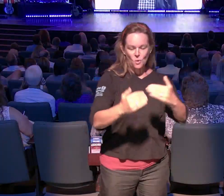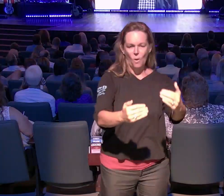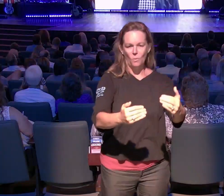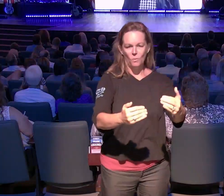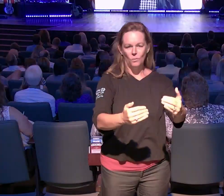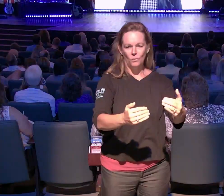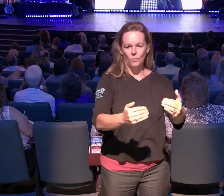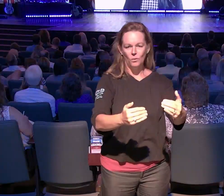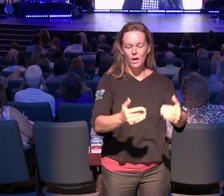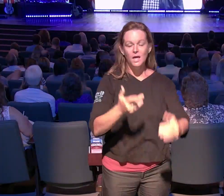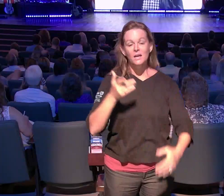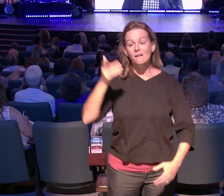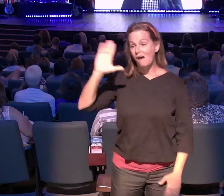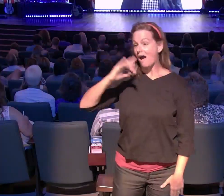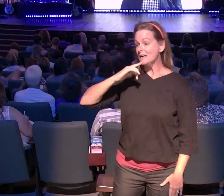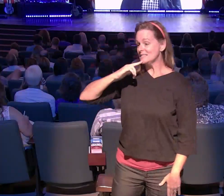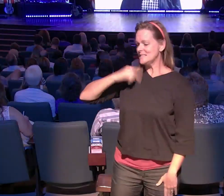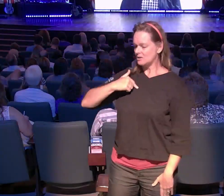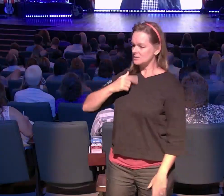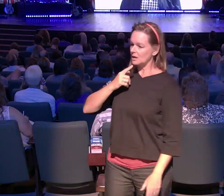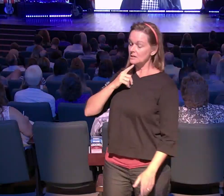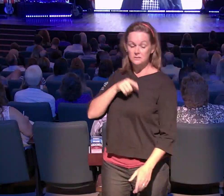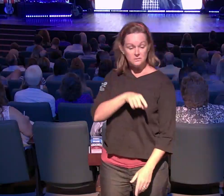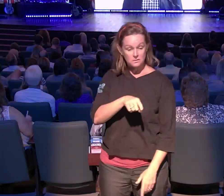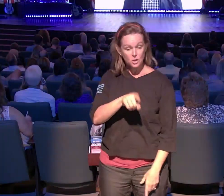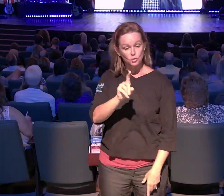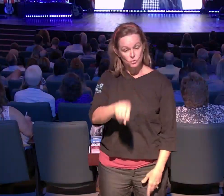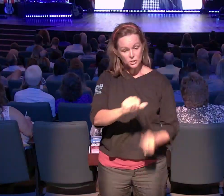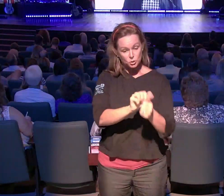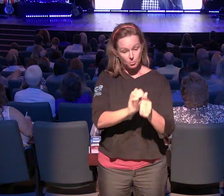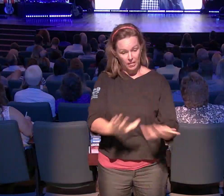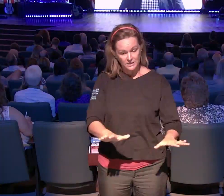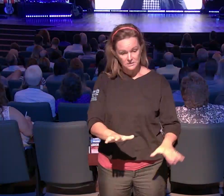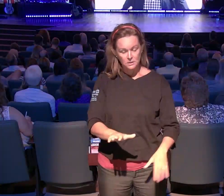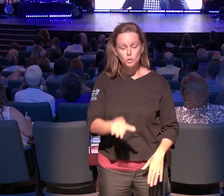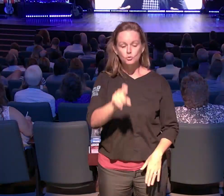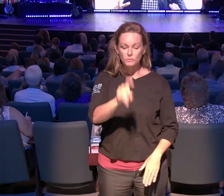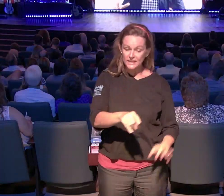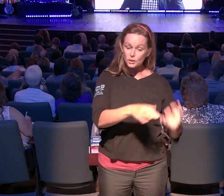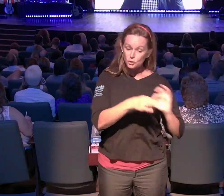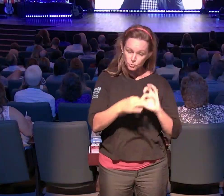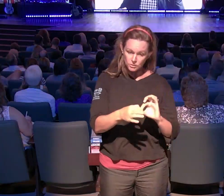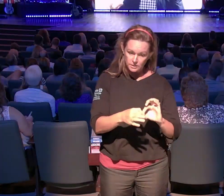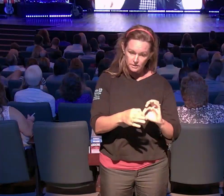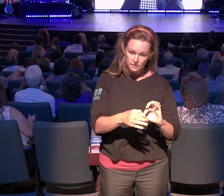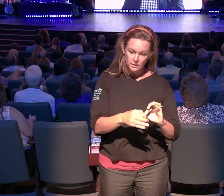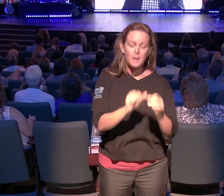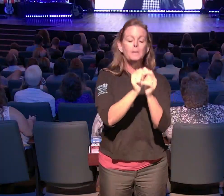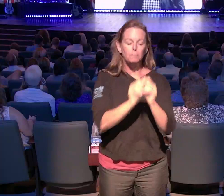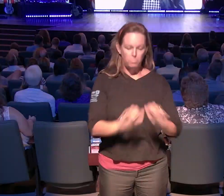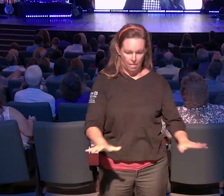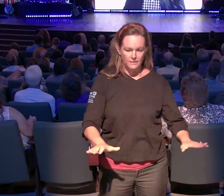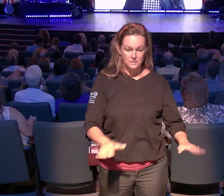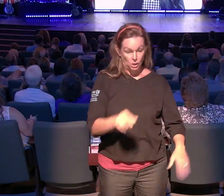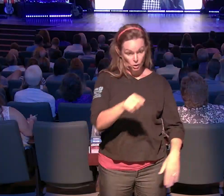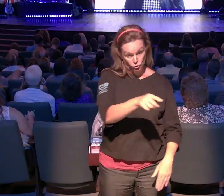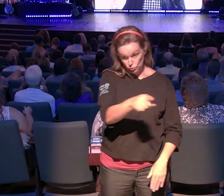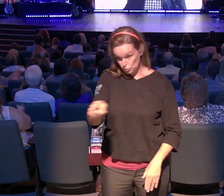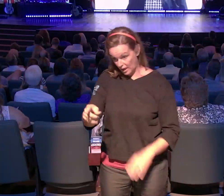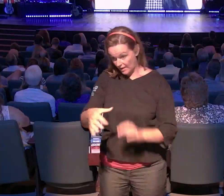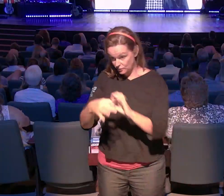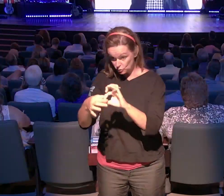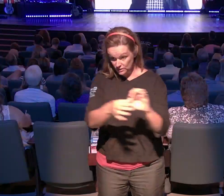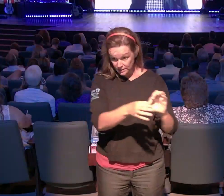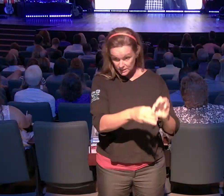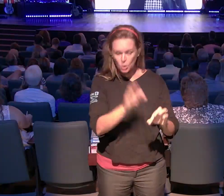place in Scripture where God actually commands His blessing, where there's unity. See, unity creates a place for God to show up. Remember